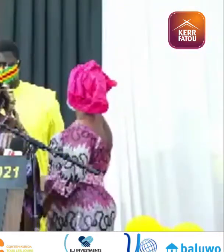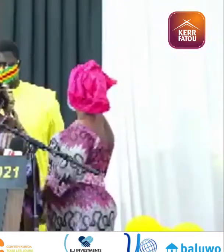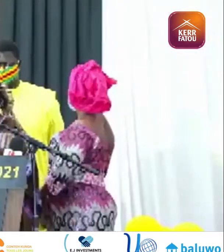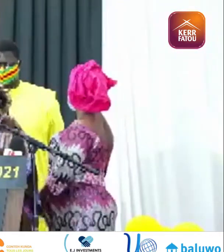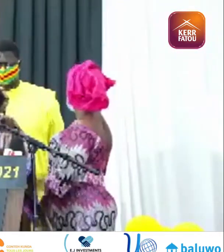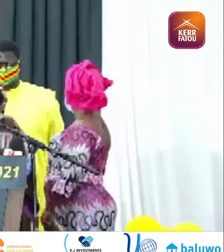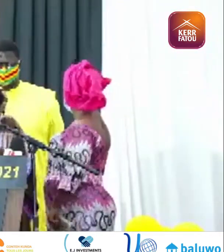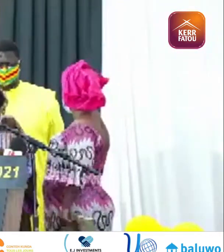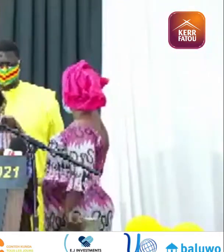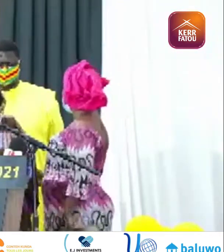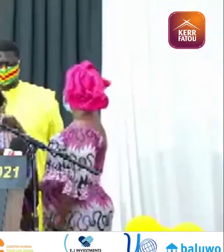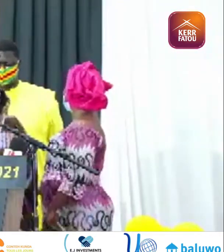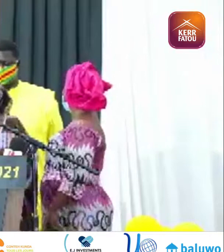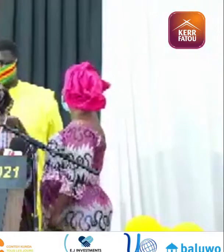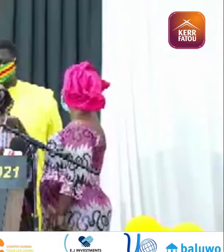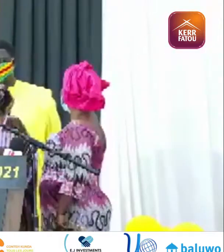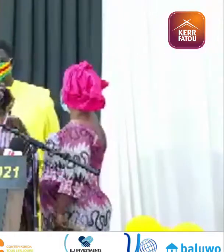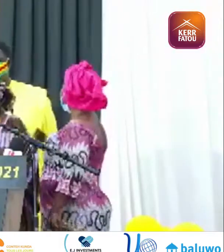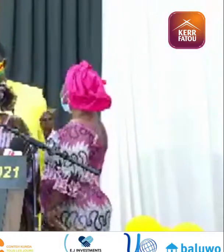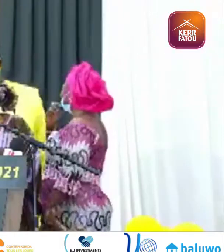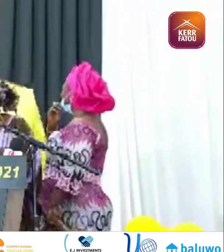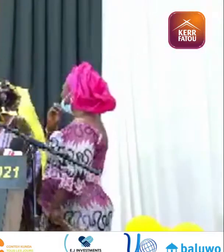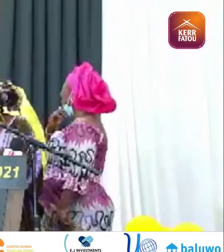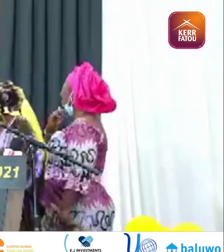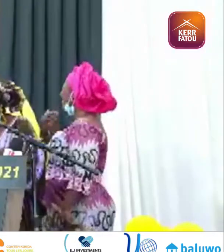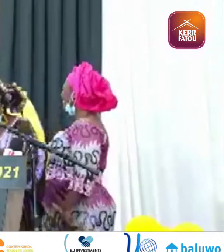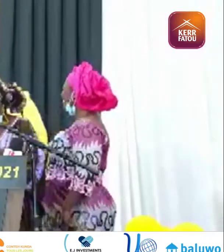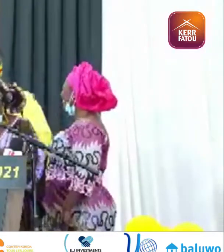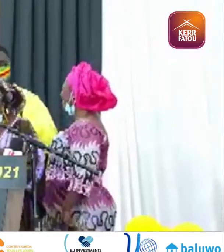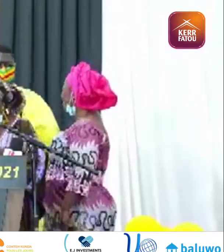diara usenula